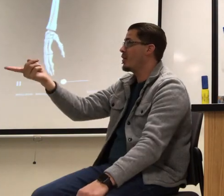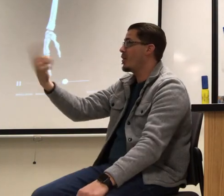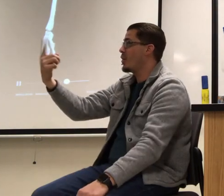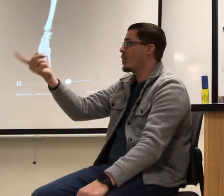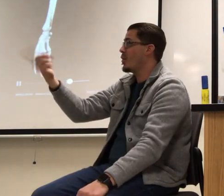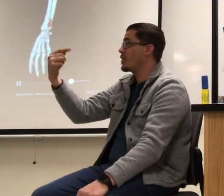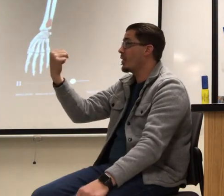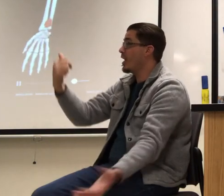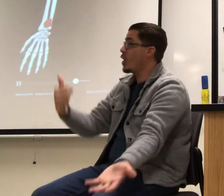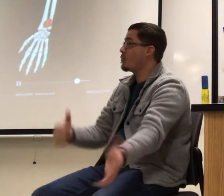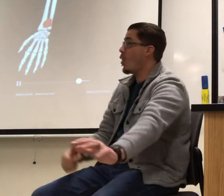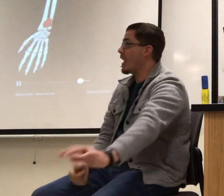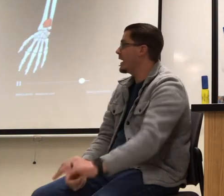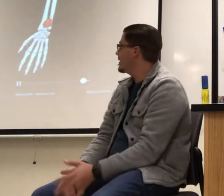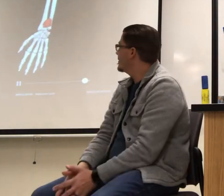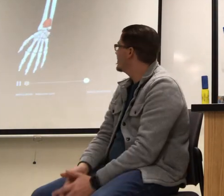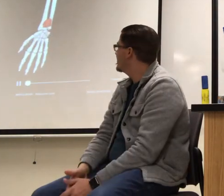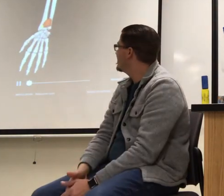ones.